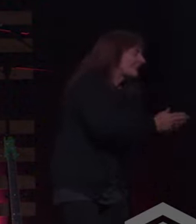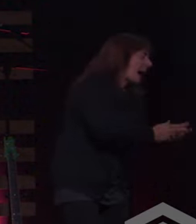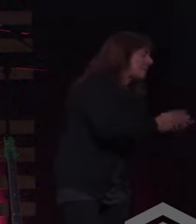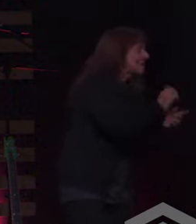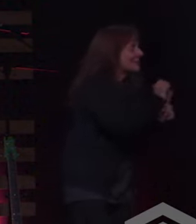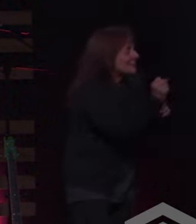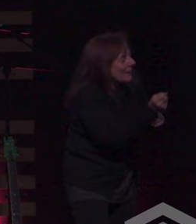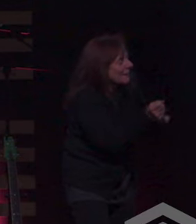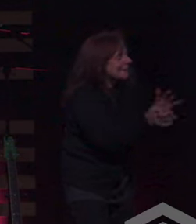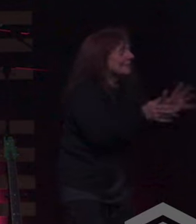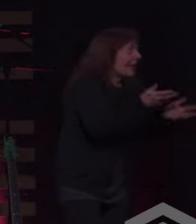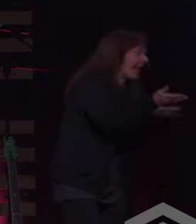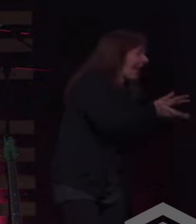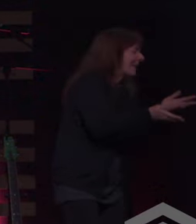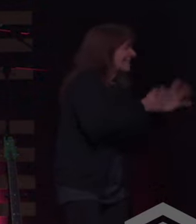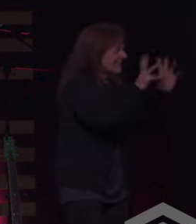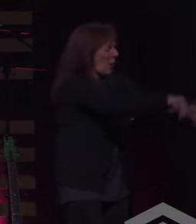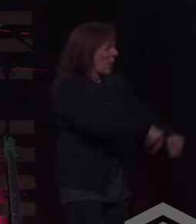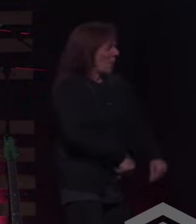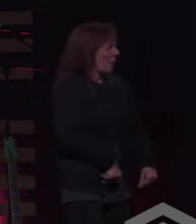instances. No.